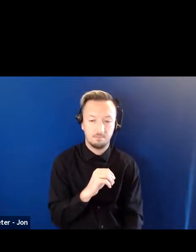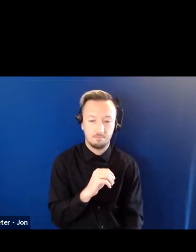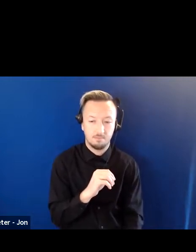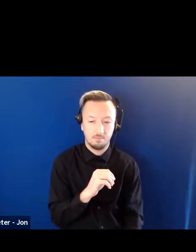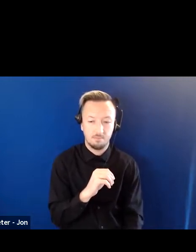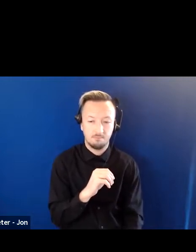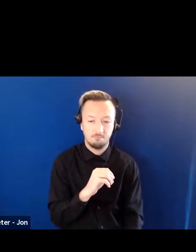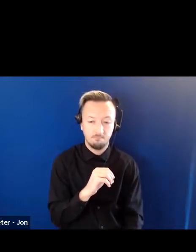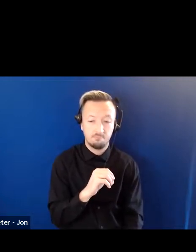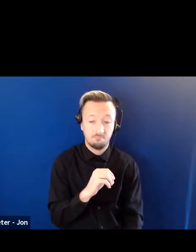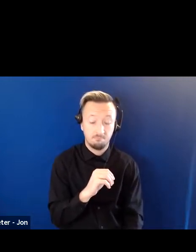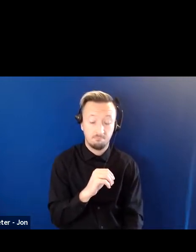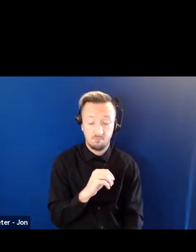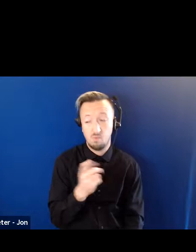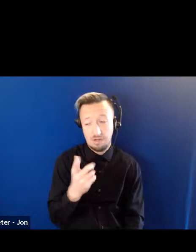questions.